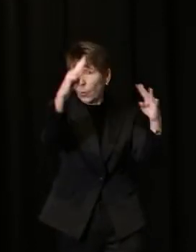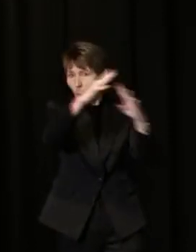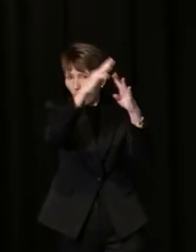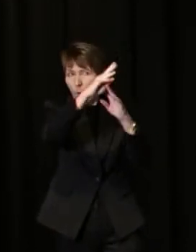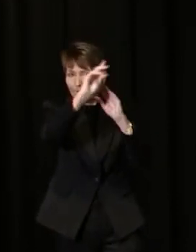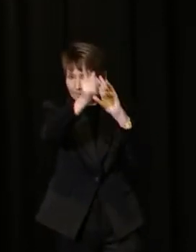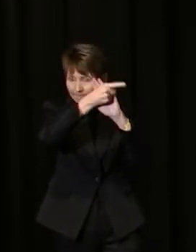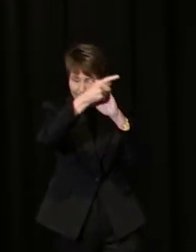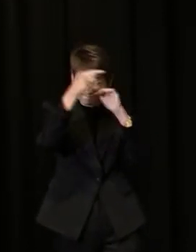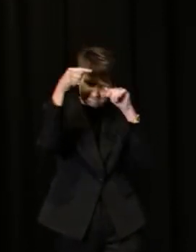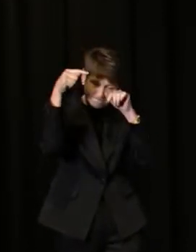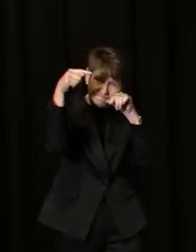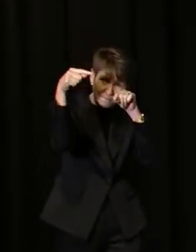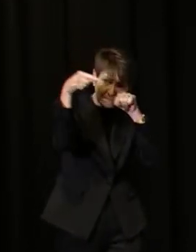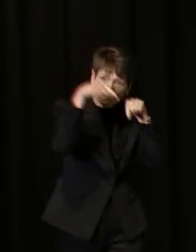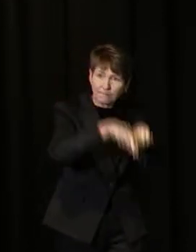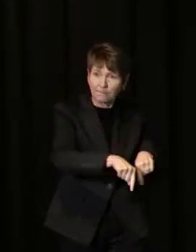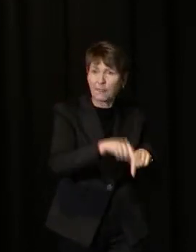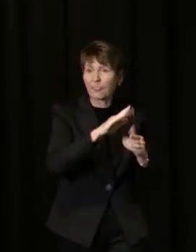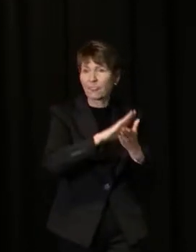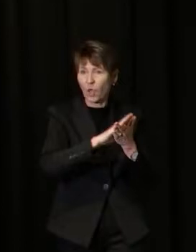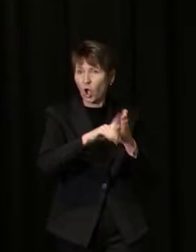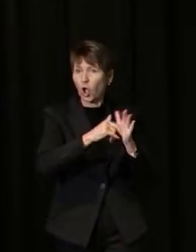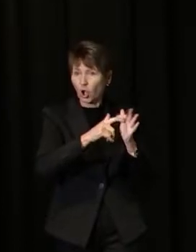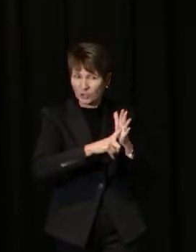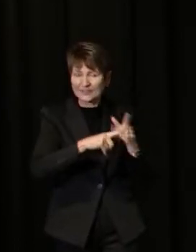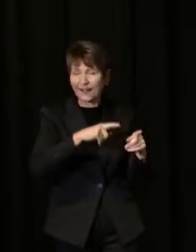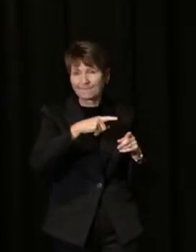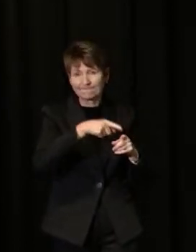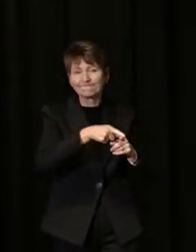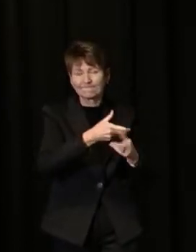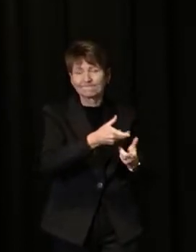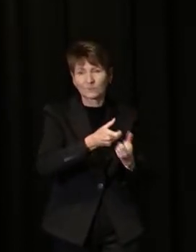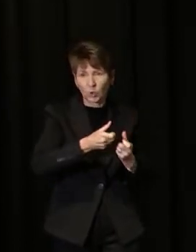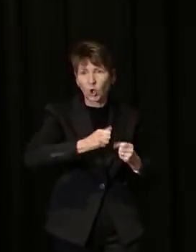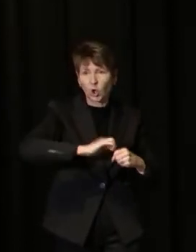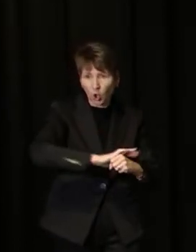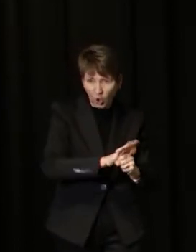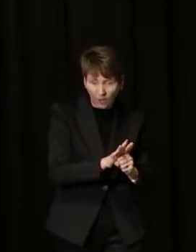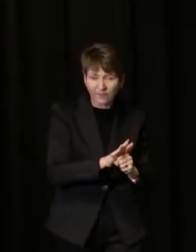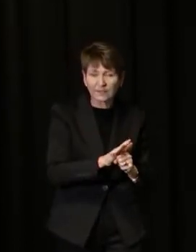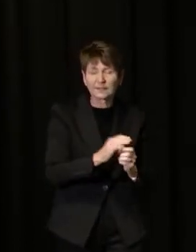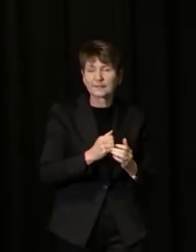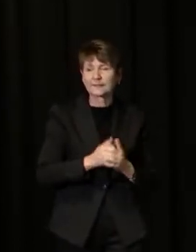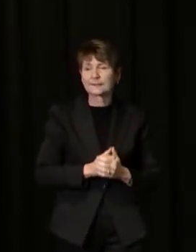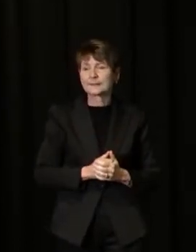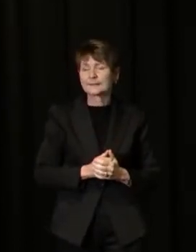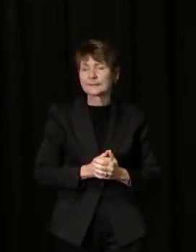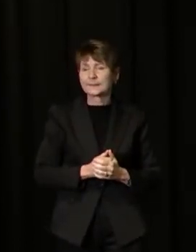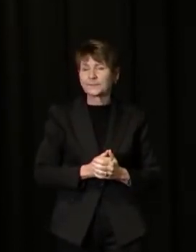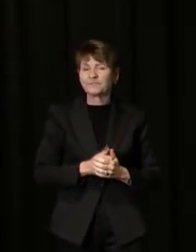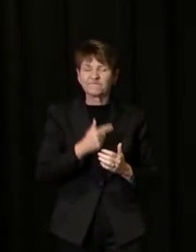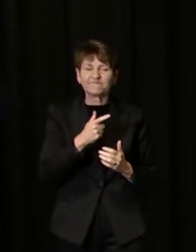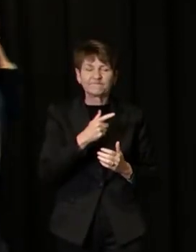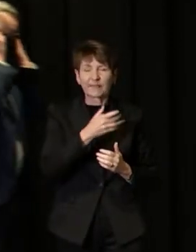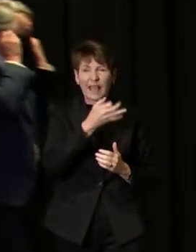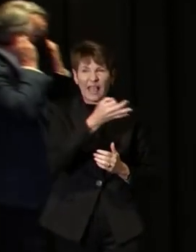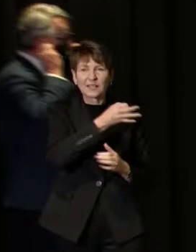many sure. have been vaccinated? I don't have an update, but if we can get you one, the Minister for Health does.